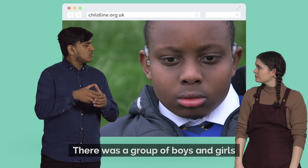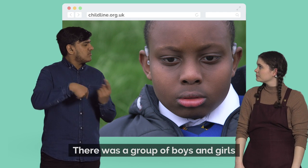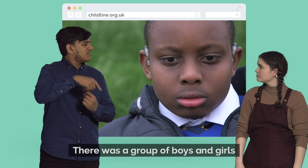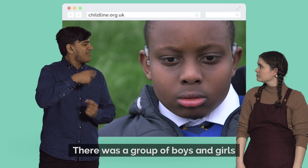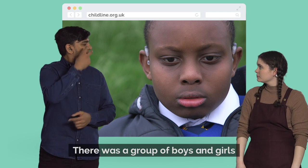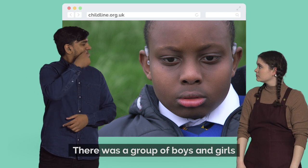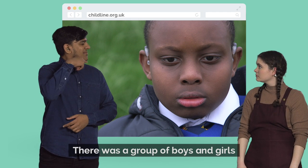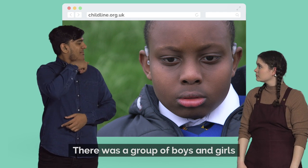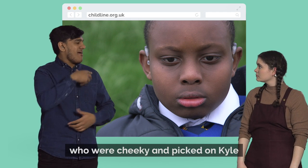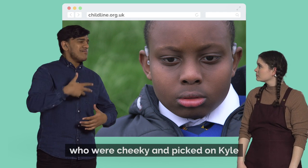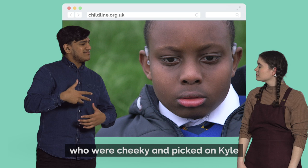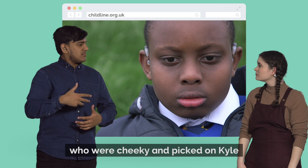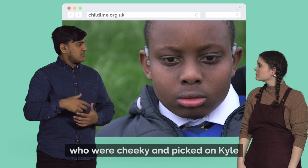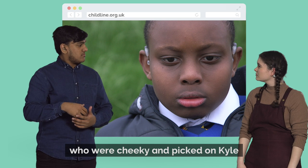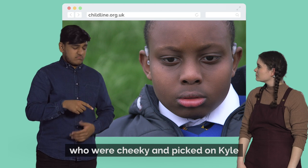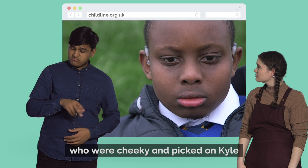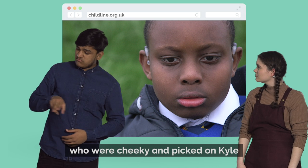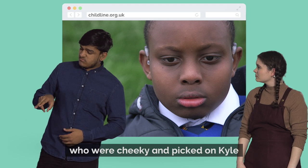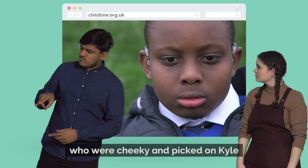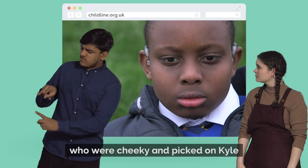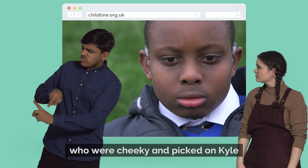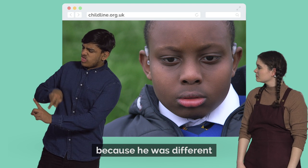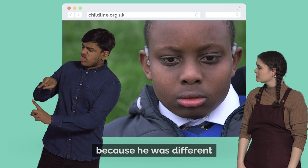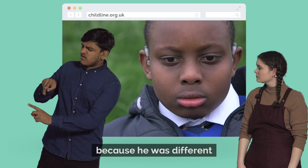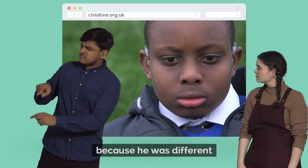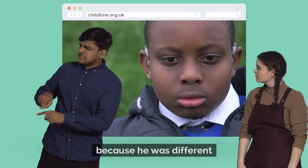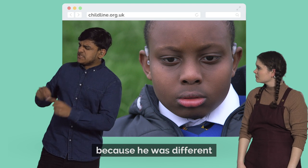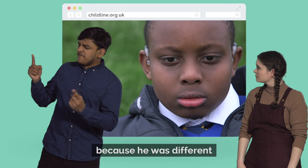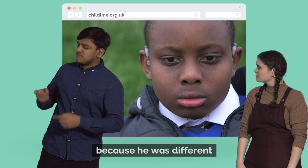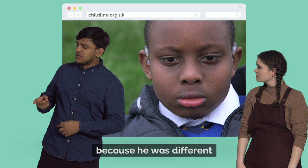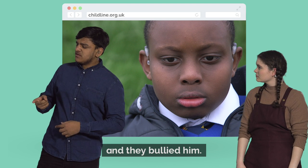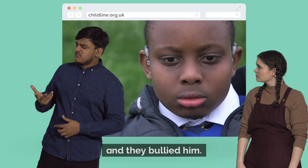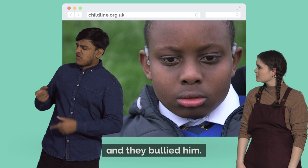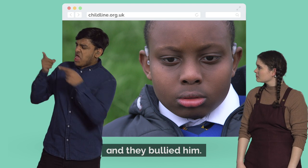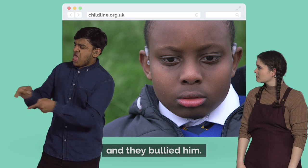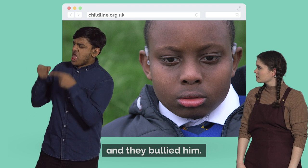There was a group of boys and girls who were cheeky and picked on Kyle because he was different and they bullied him.